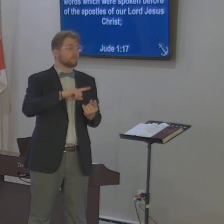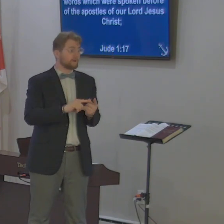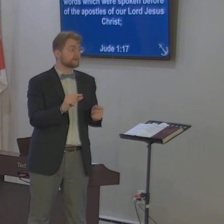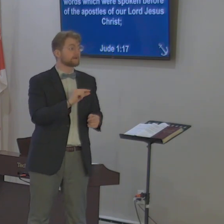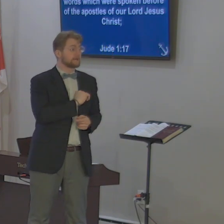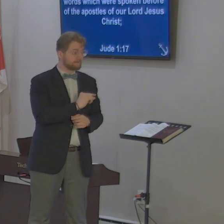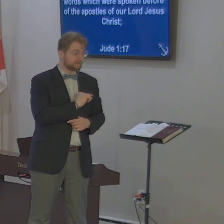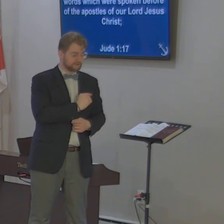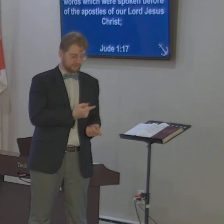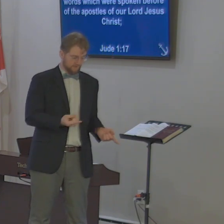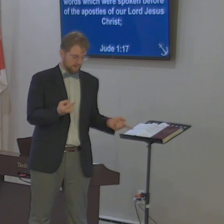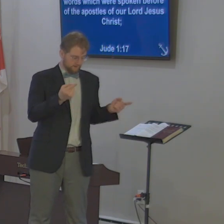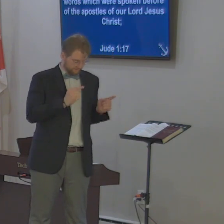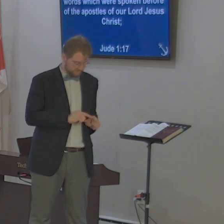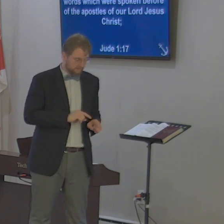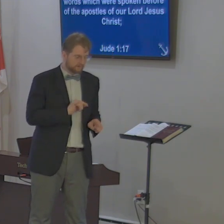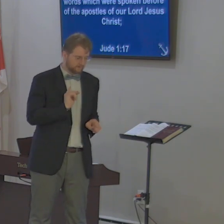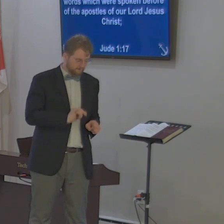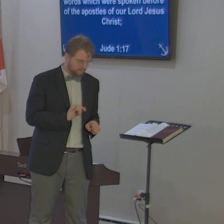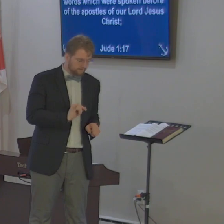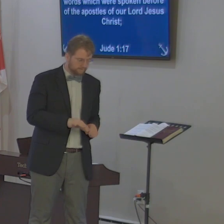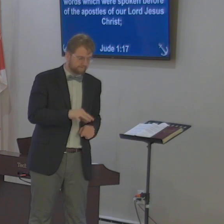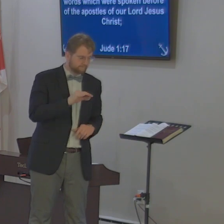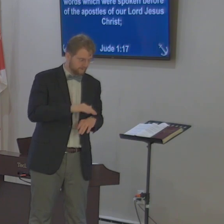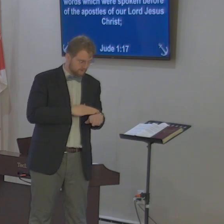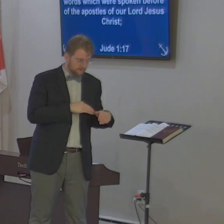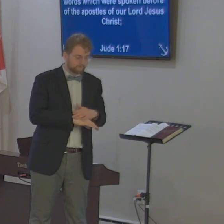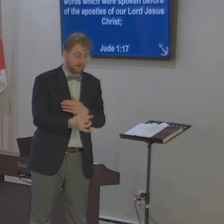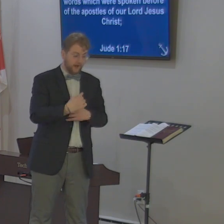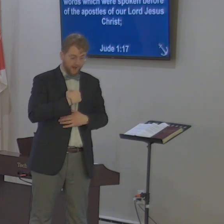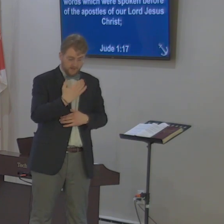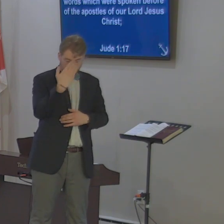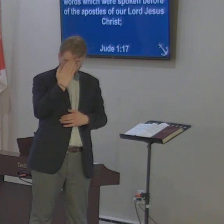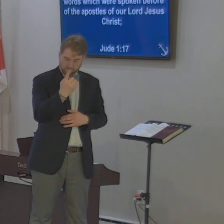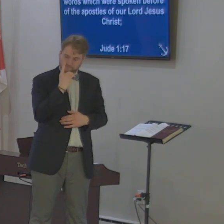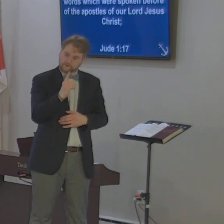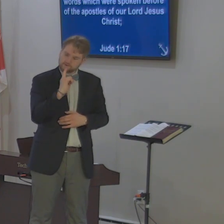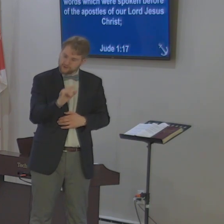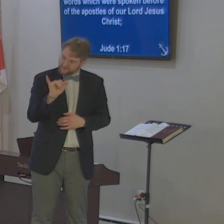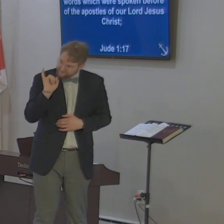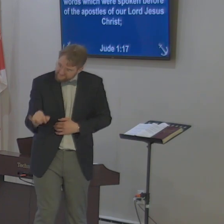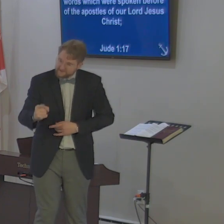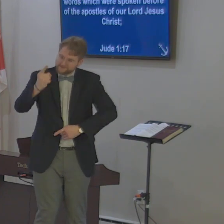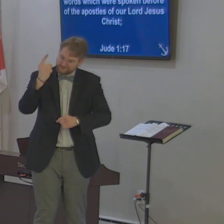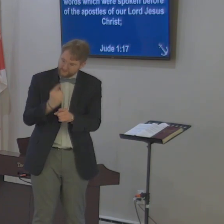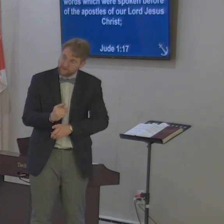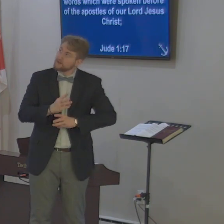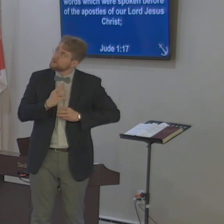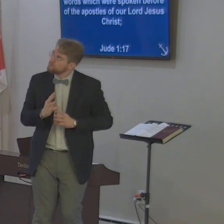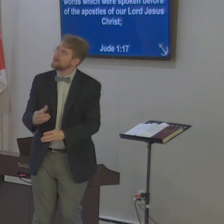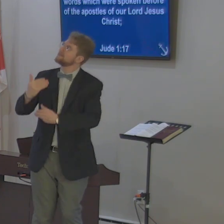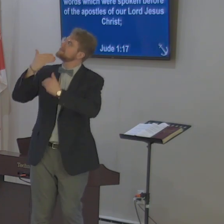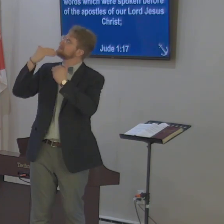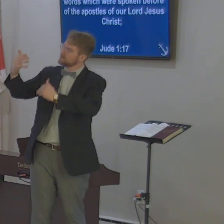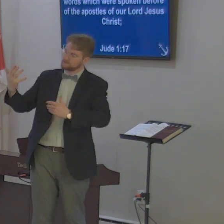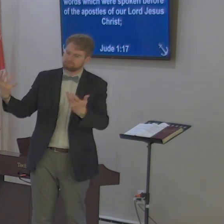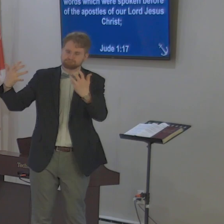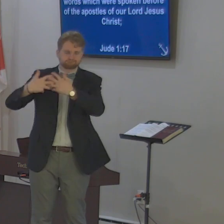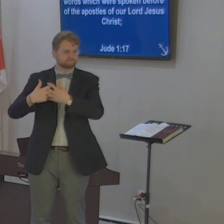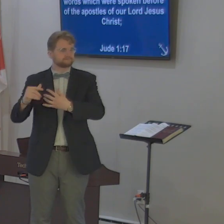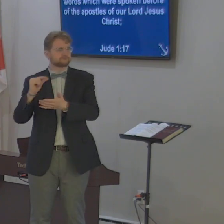the conviction comes, find comfort of knowing you can know for sure the direction that God would have you to go in because it'll line up with